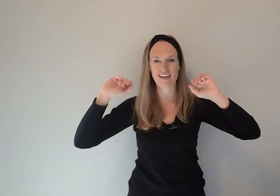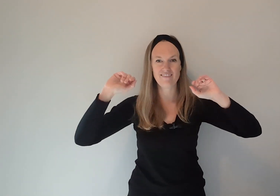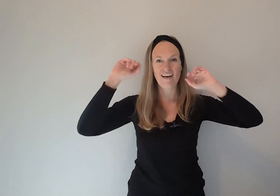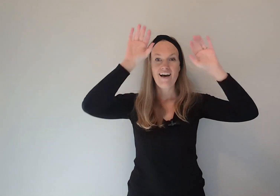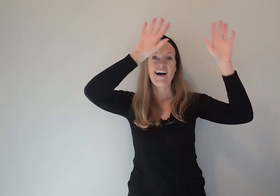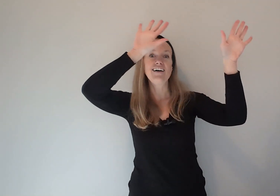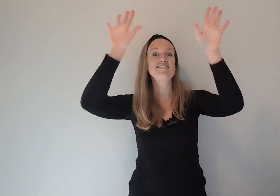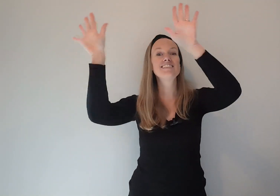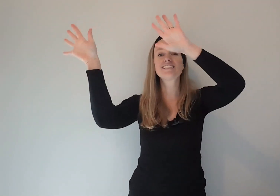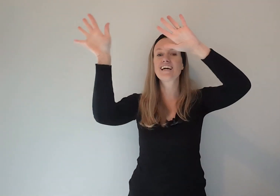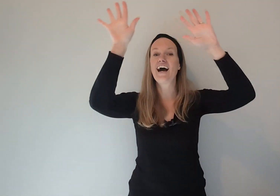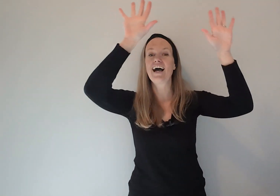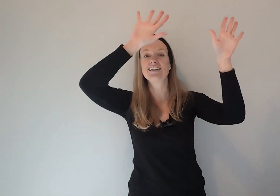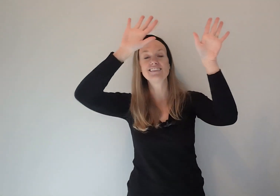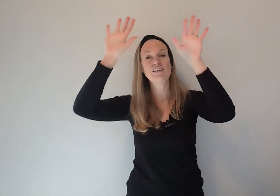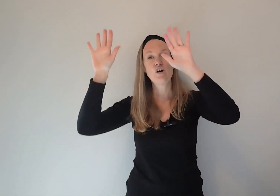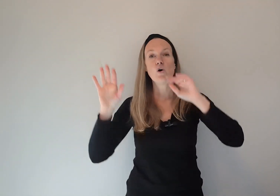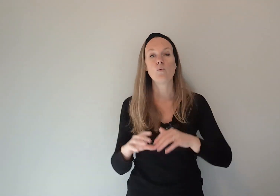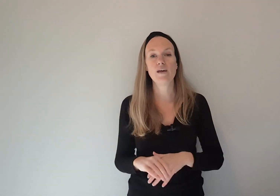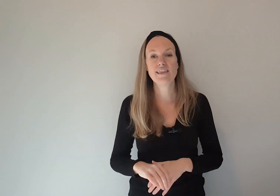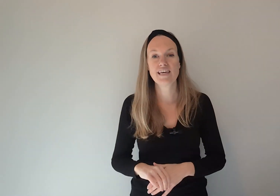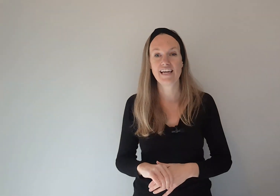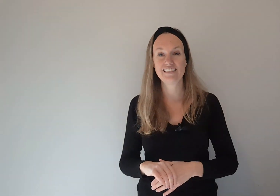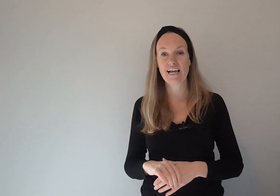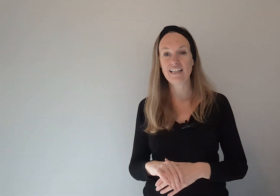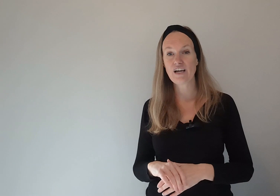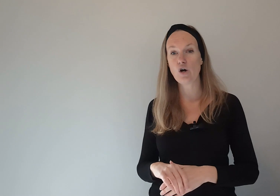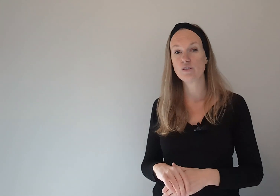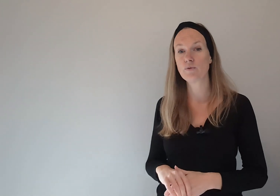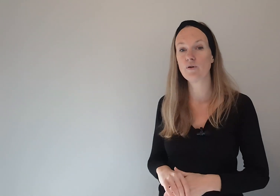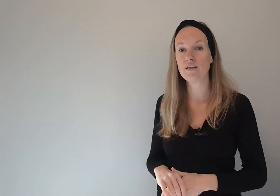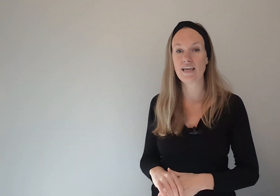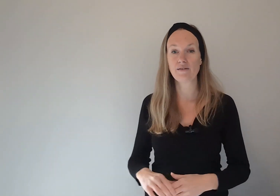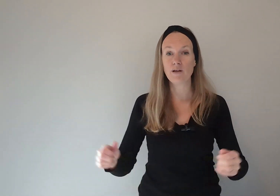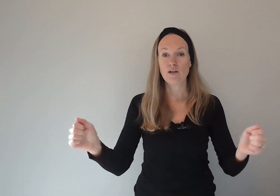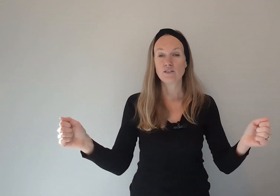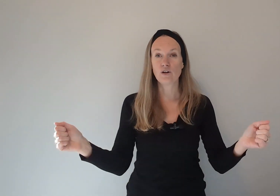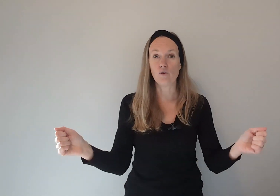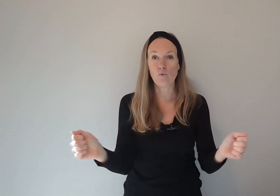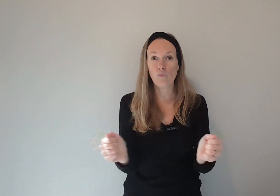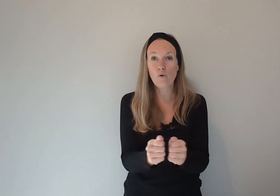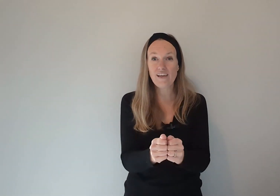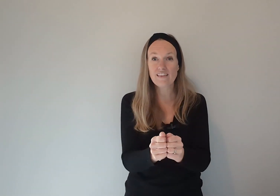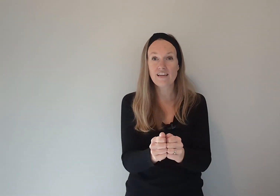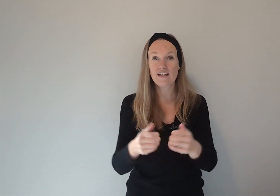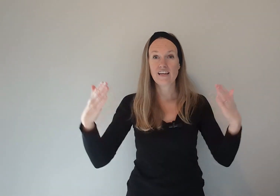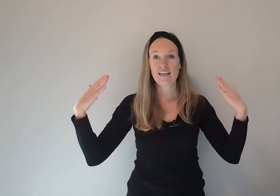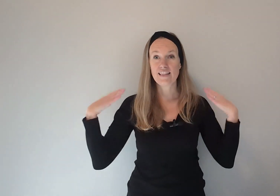okay? Of the skies, with angelic hosts proclaim. So with